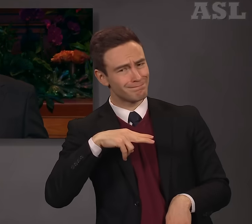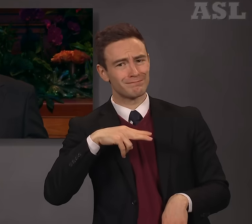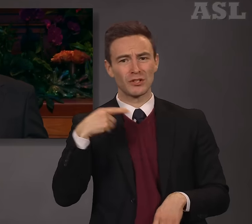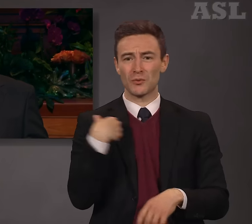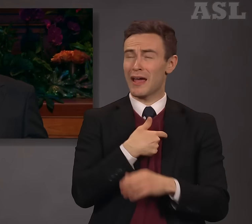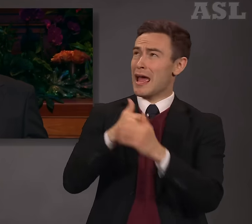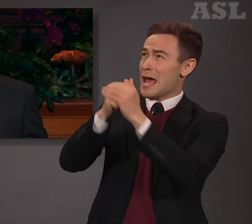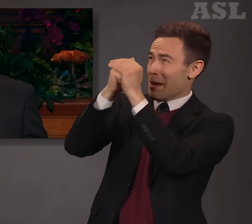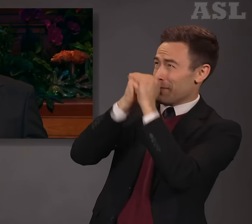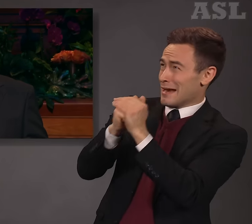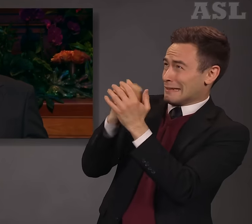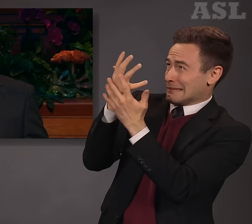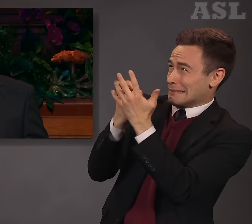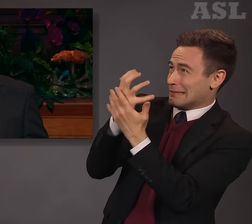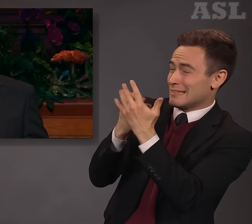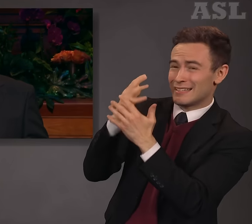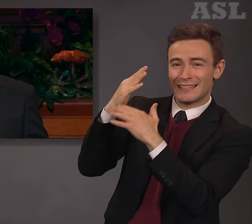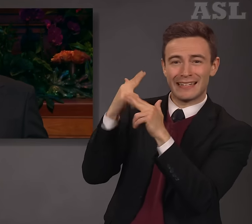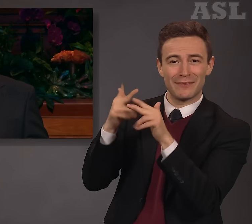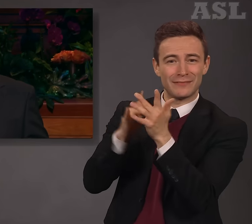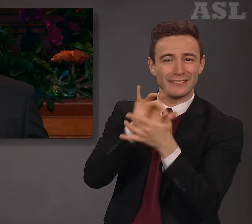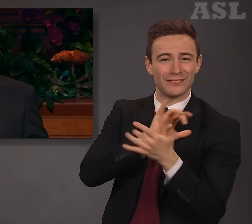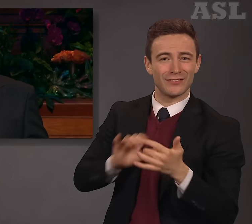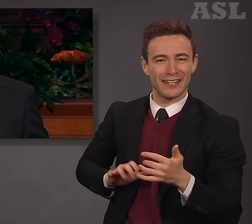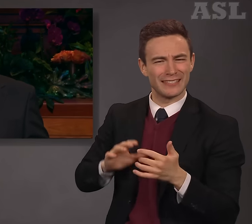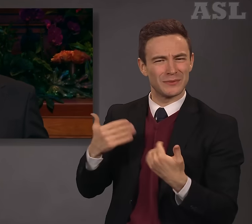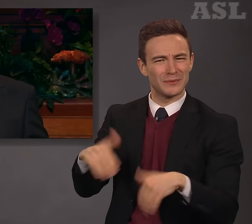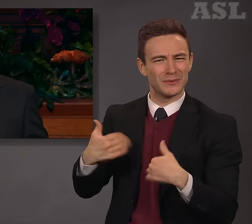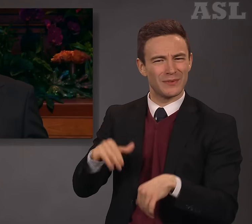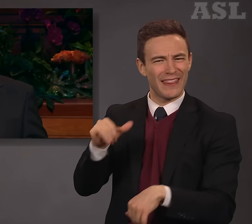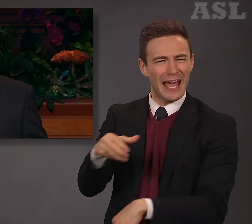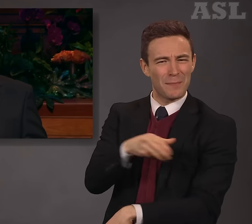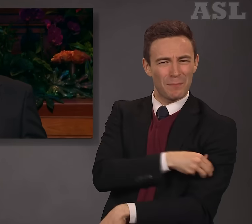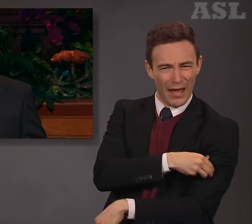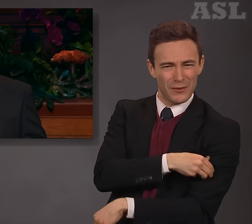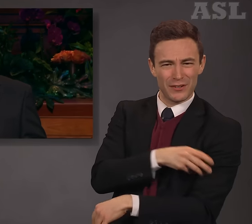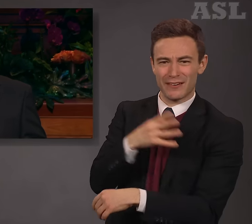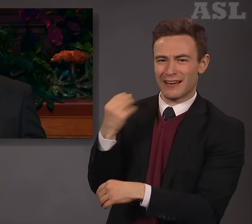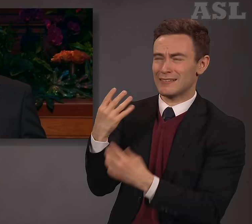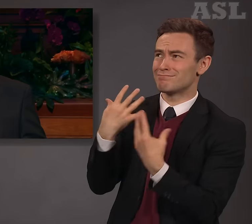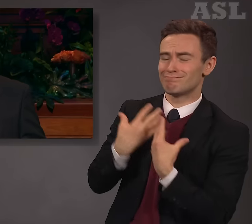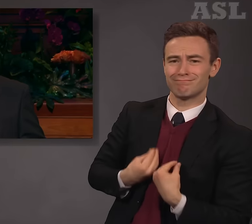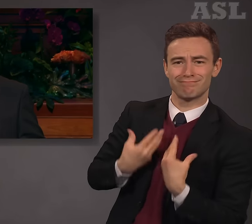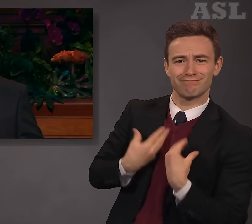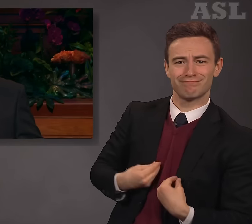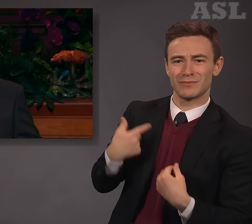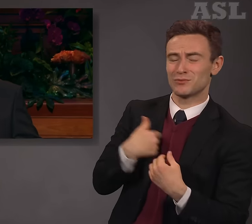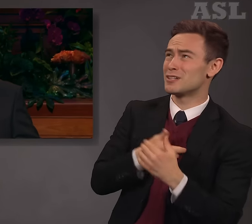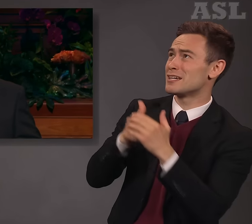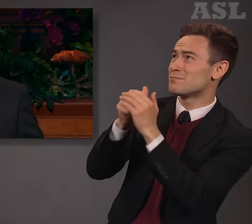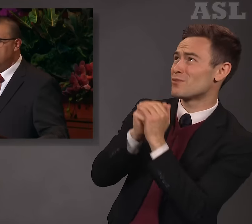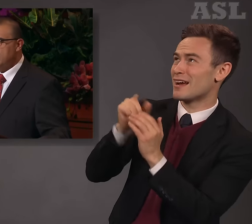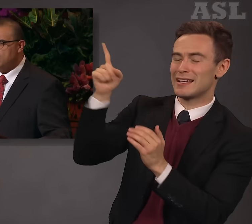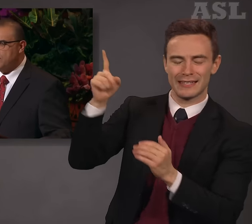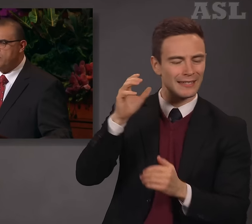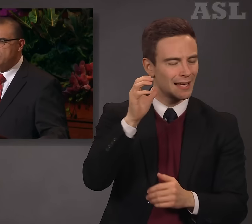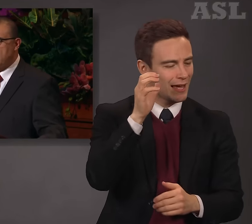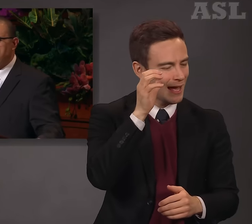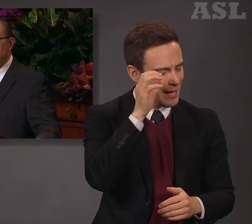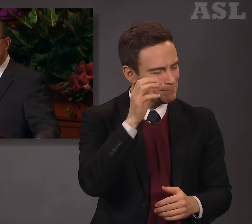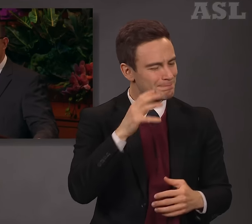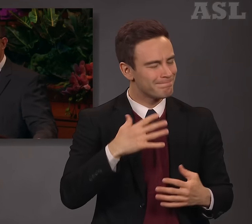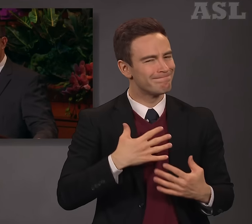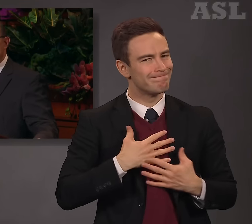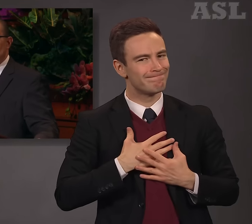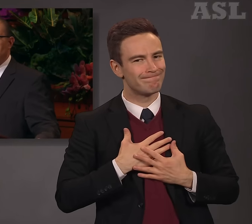his Son, Jesus Christ. What power and tenderness, I believe, are displayed when we do so. The scriptures